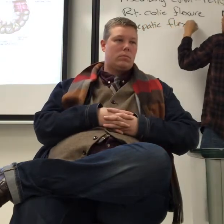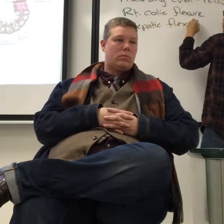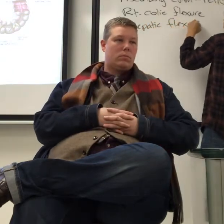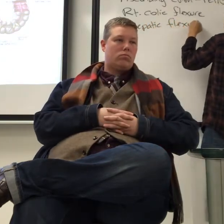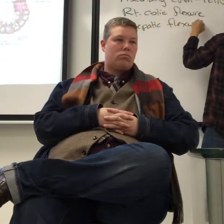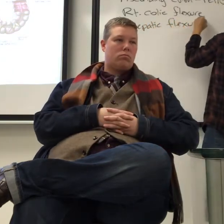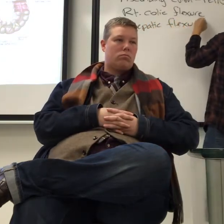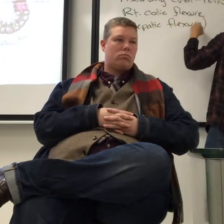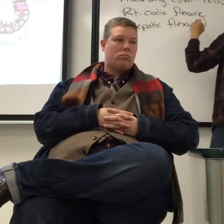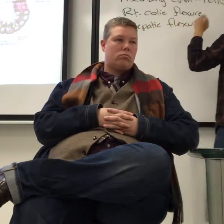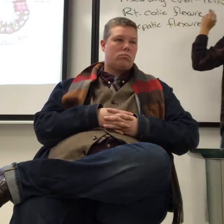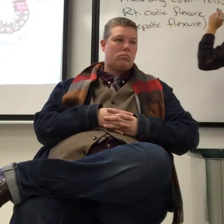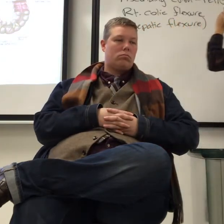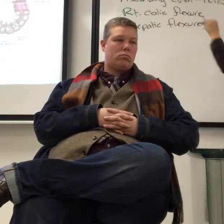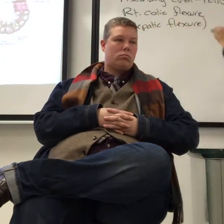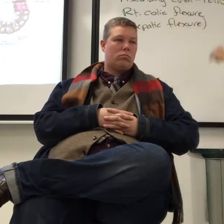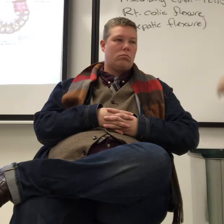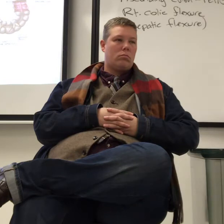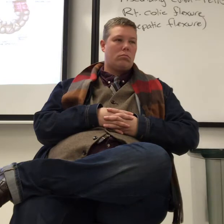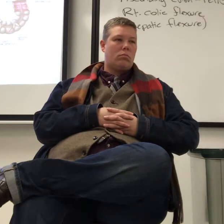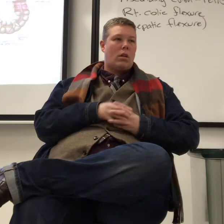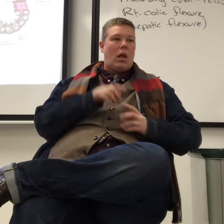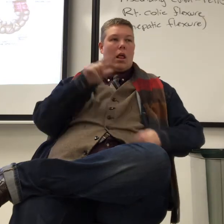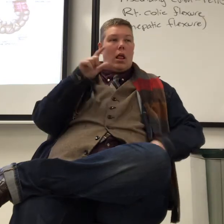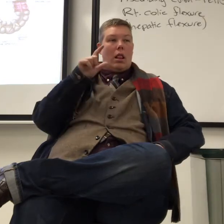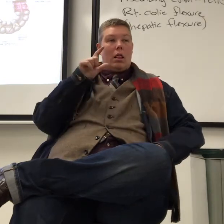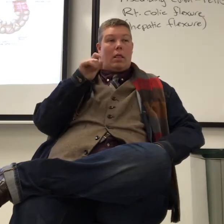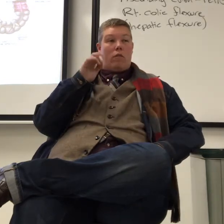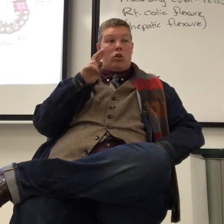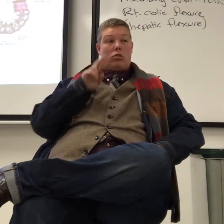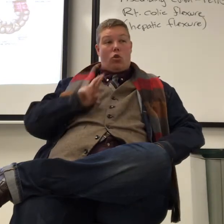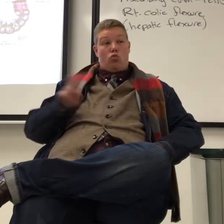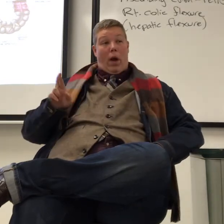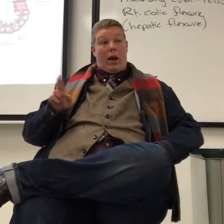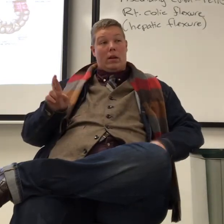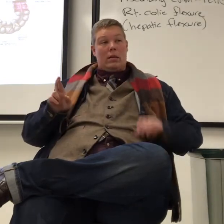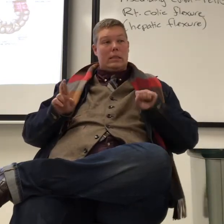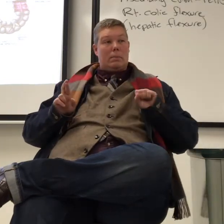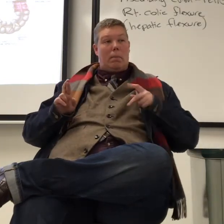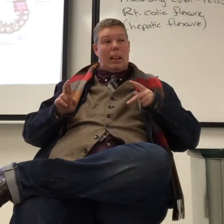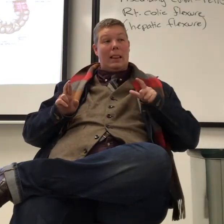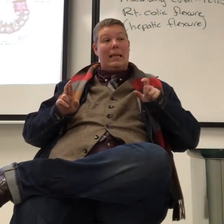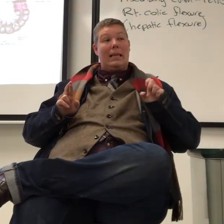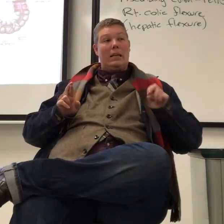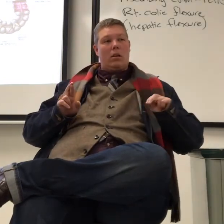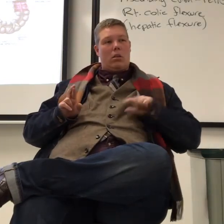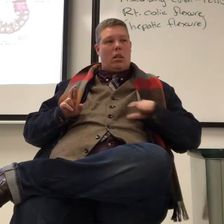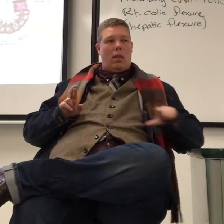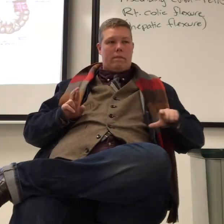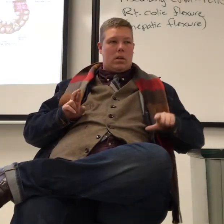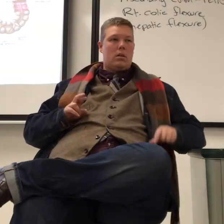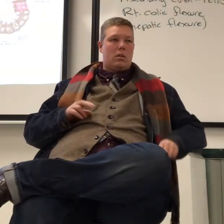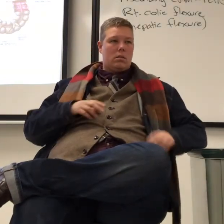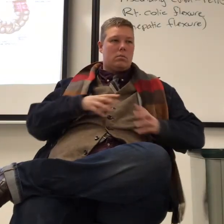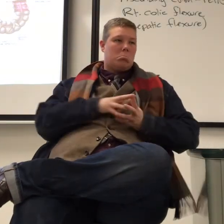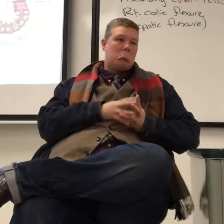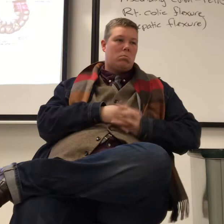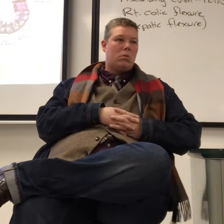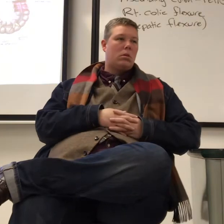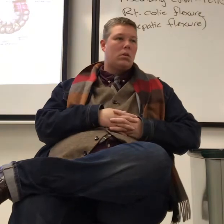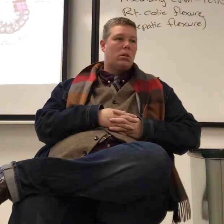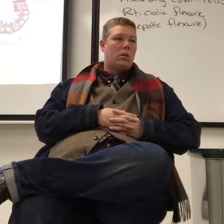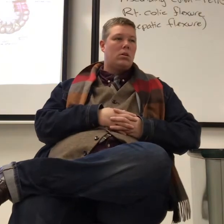Just remember, liver on the right, spleen on the left. When you make that turn, you go into the transverse colon, which has